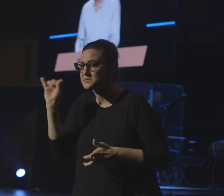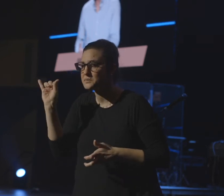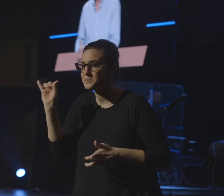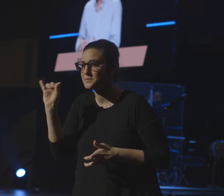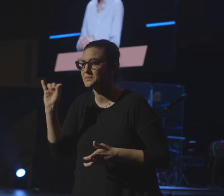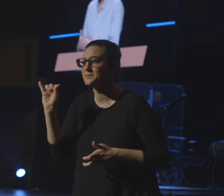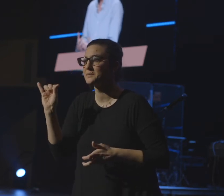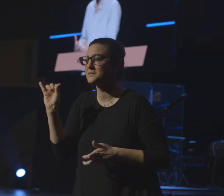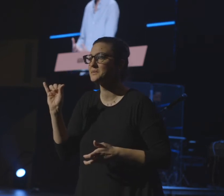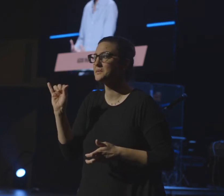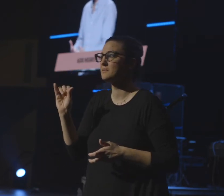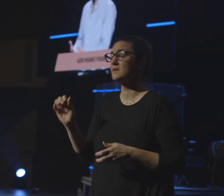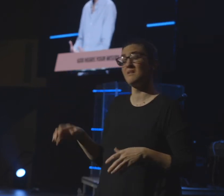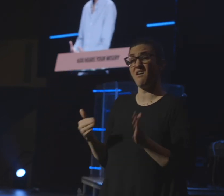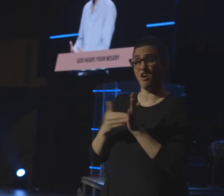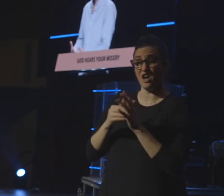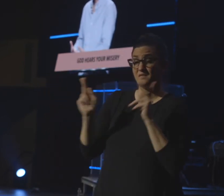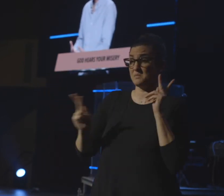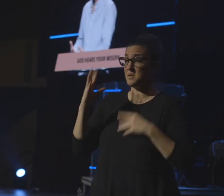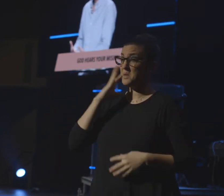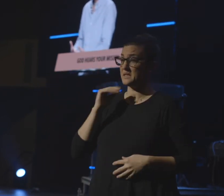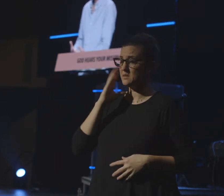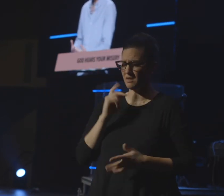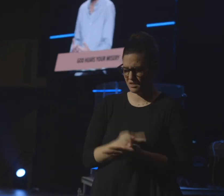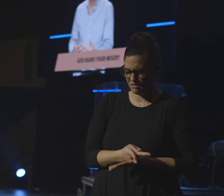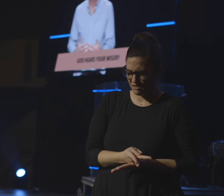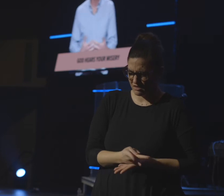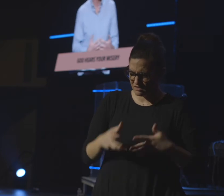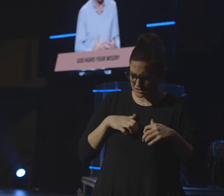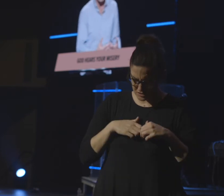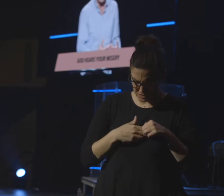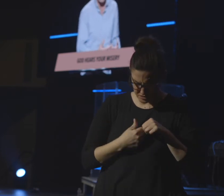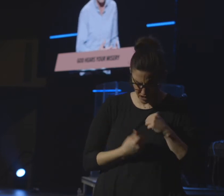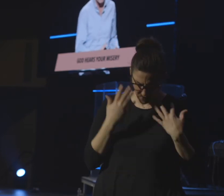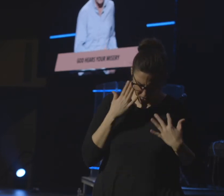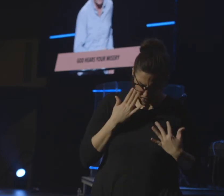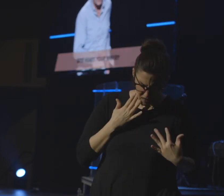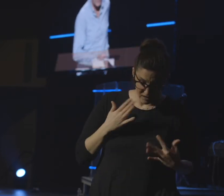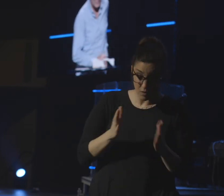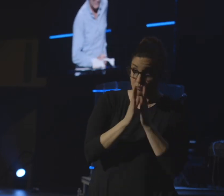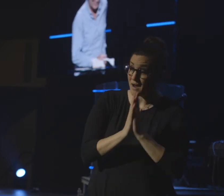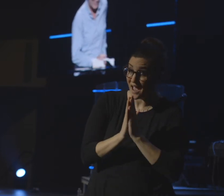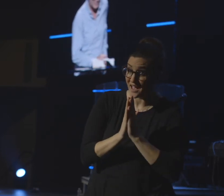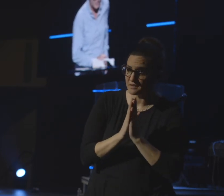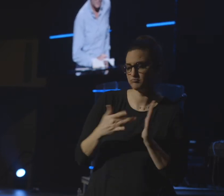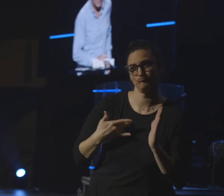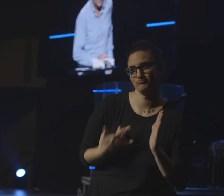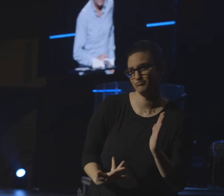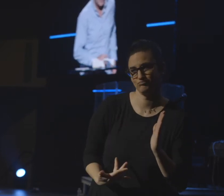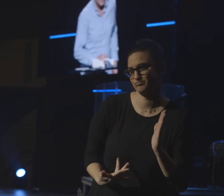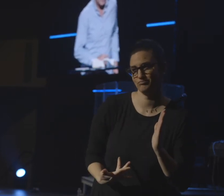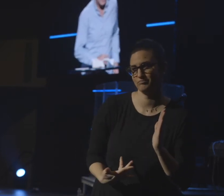going to do anything, they're not big prayers. Right? But God even hears your misery. Verse 7, middle of the